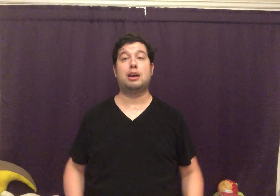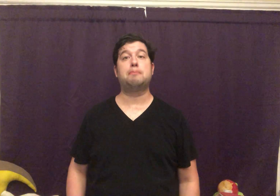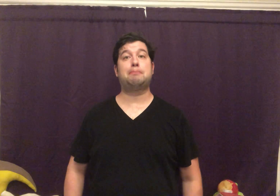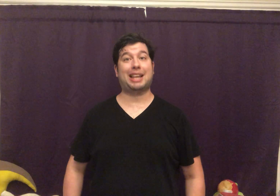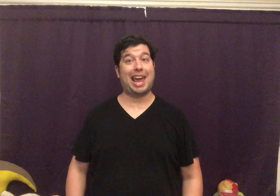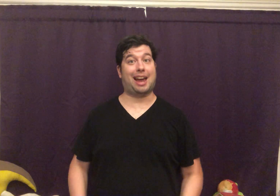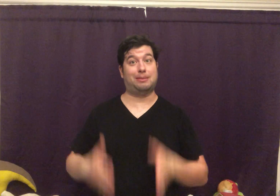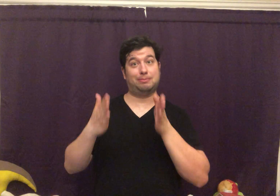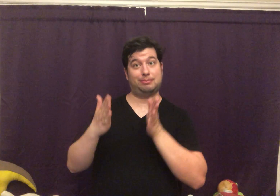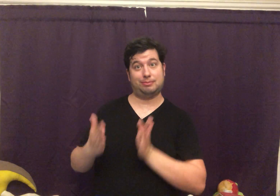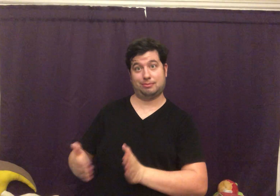Plan.